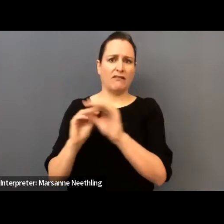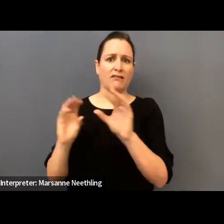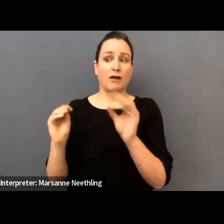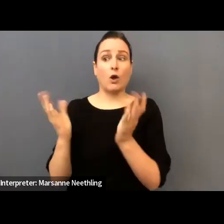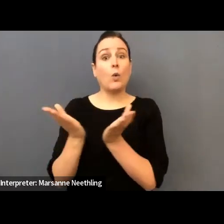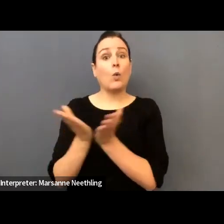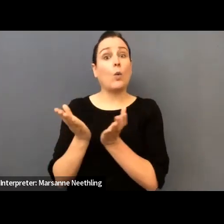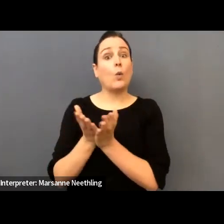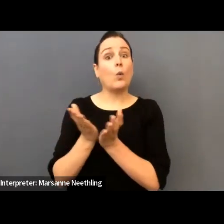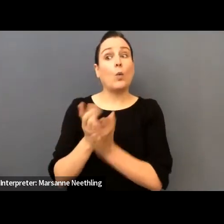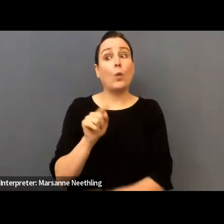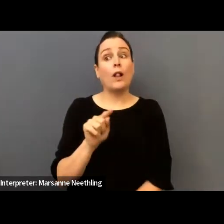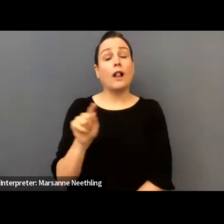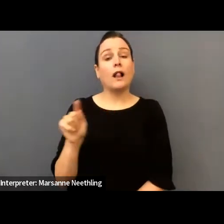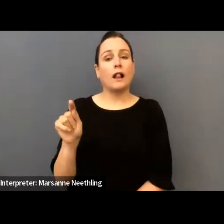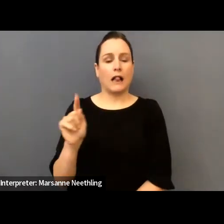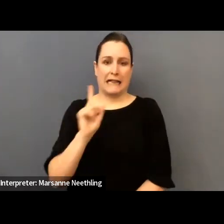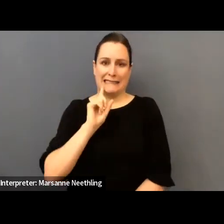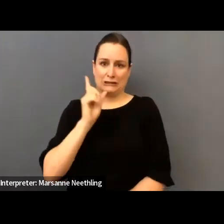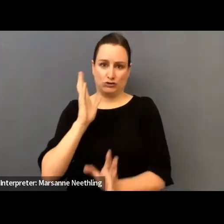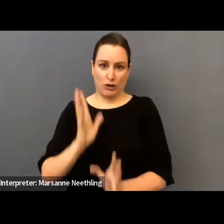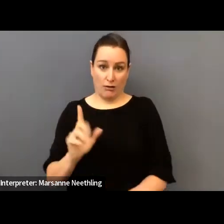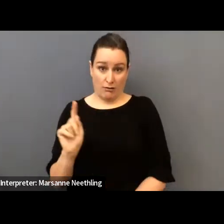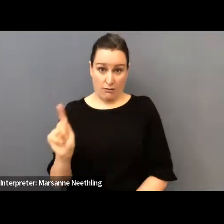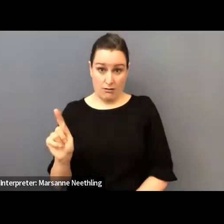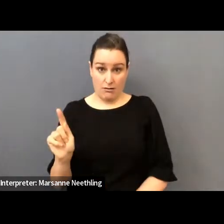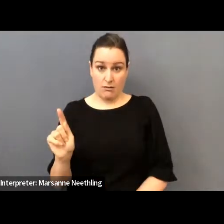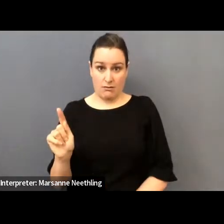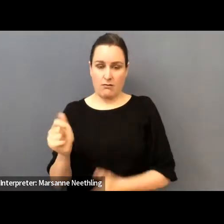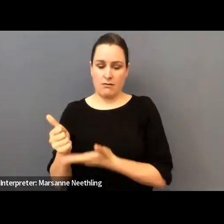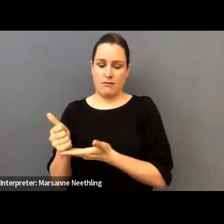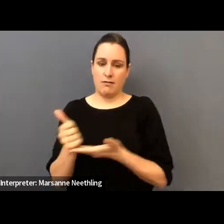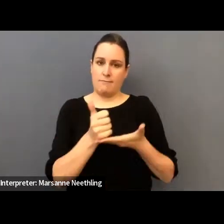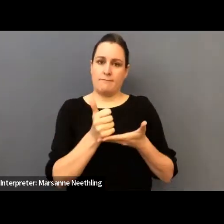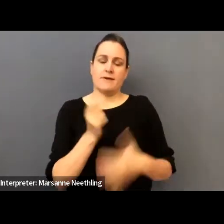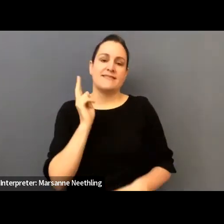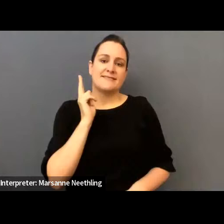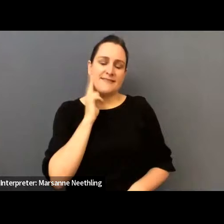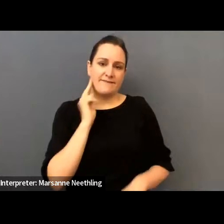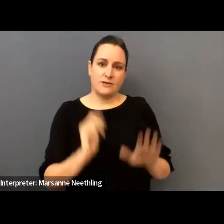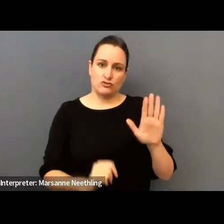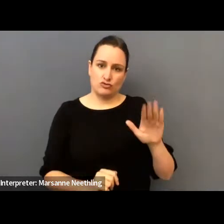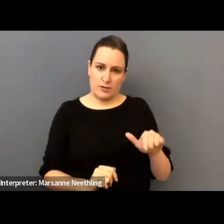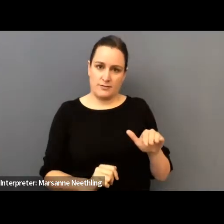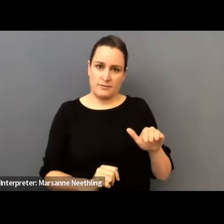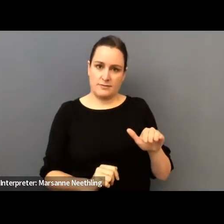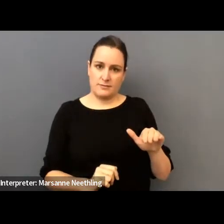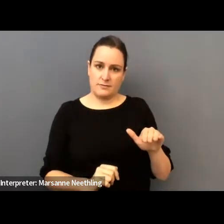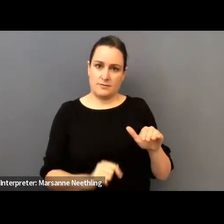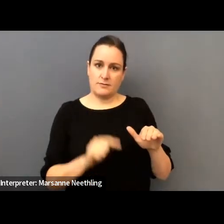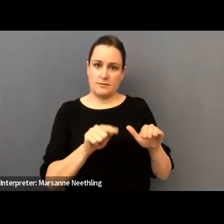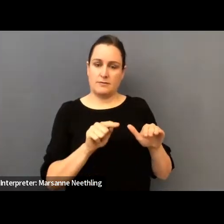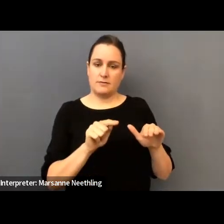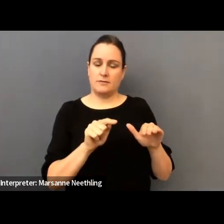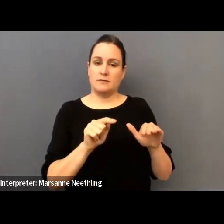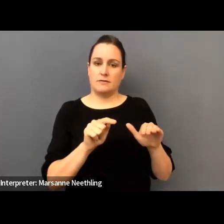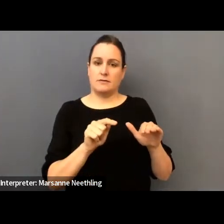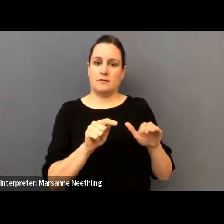assist deaf learners to write or to answer their matric